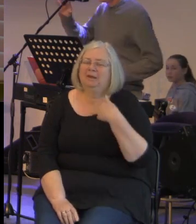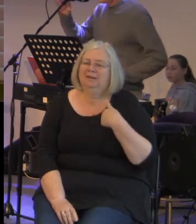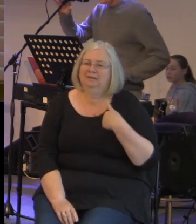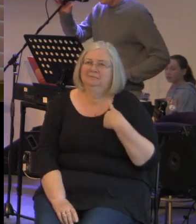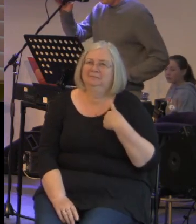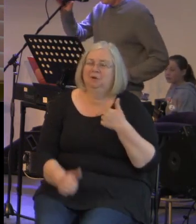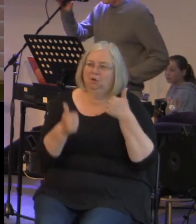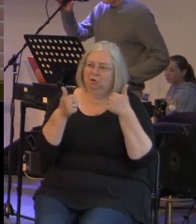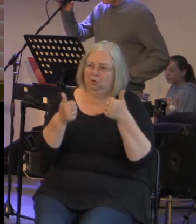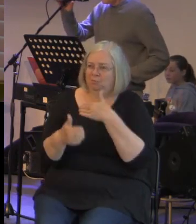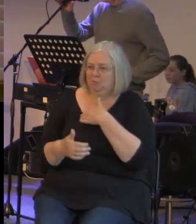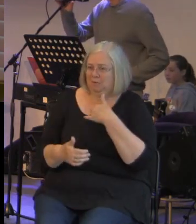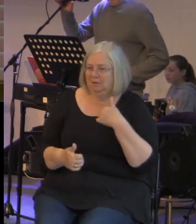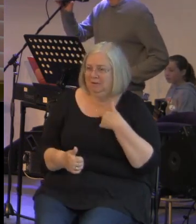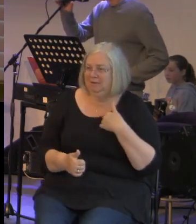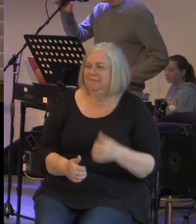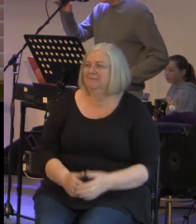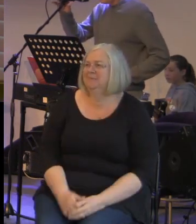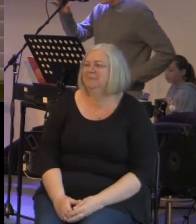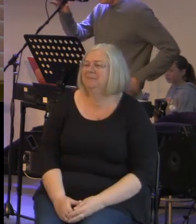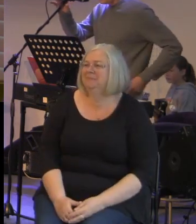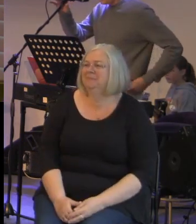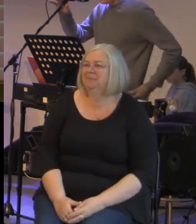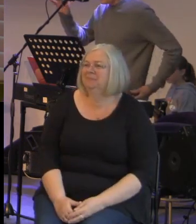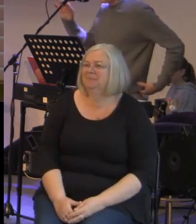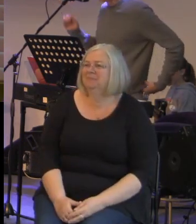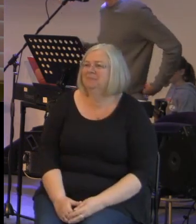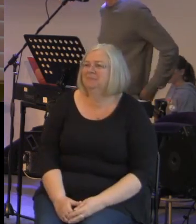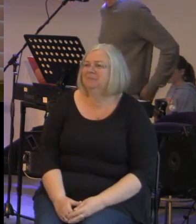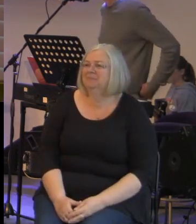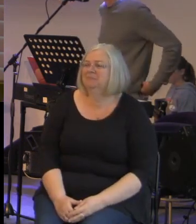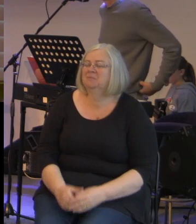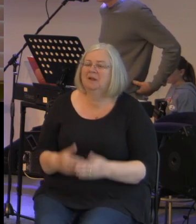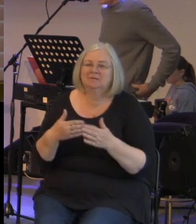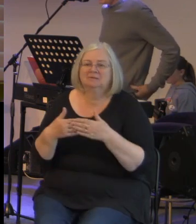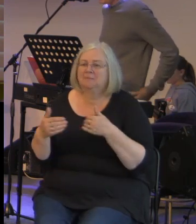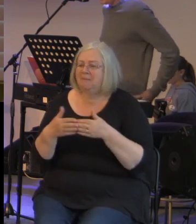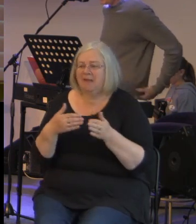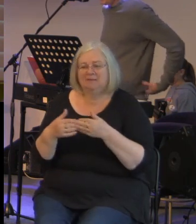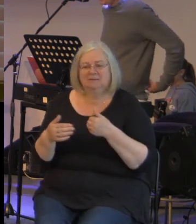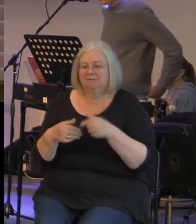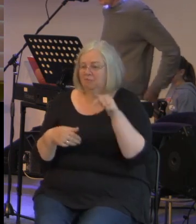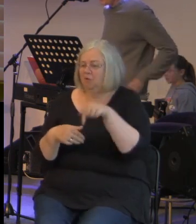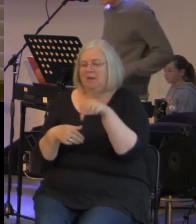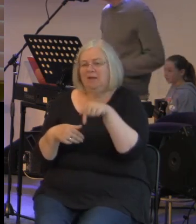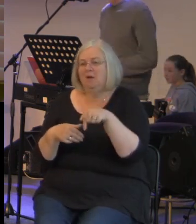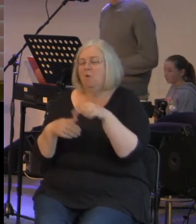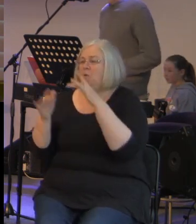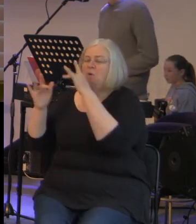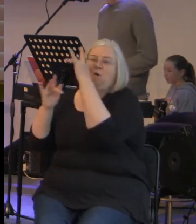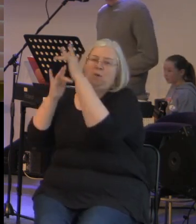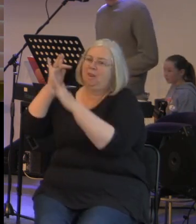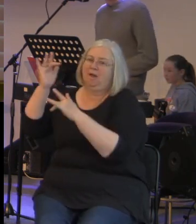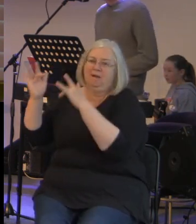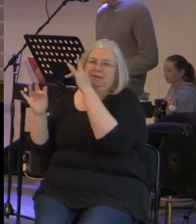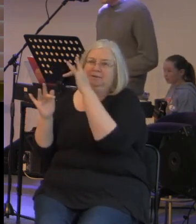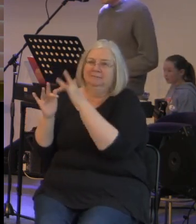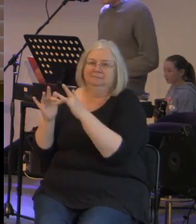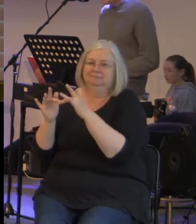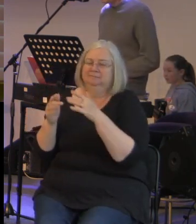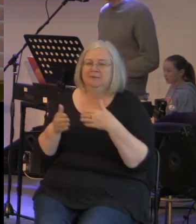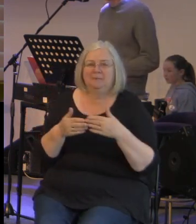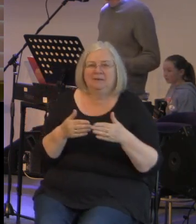Good morning to you, and whether you're joining us online this morning or in person, it's great to have you with